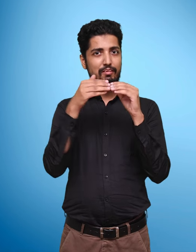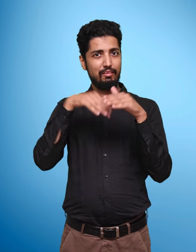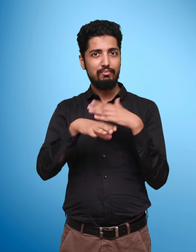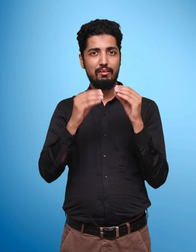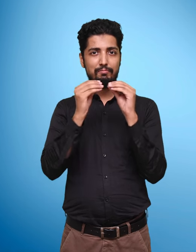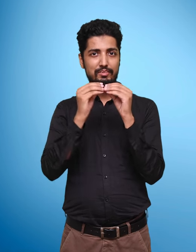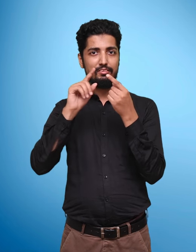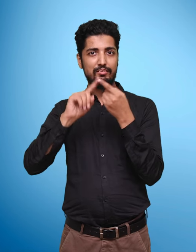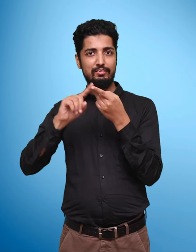B.